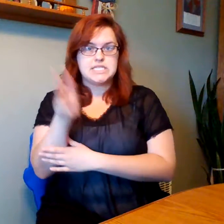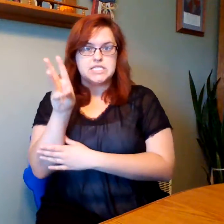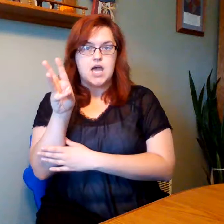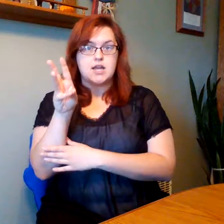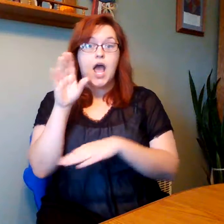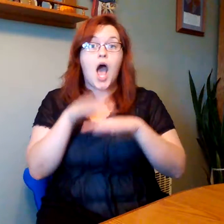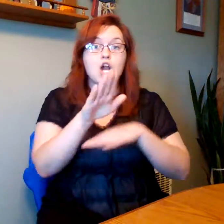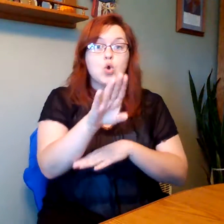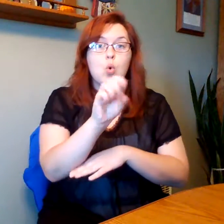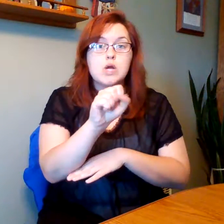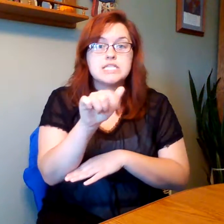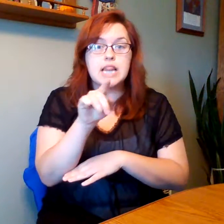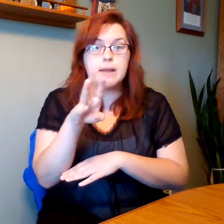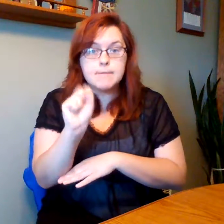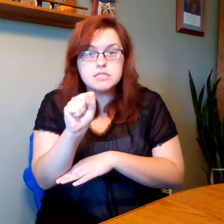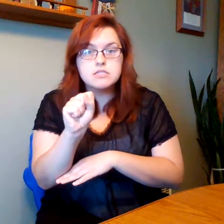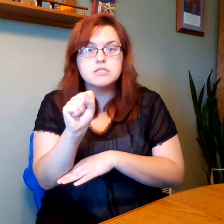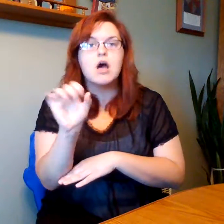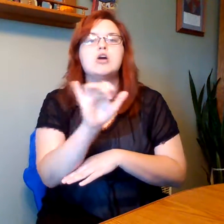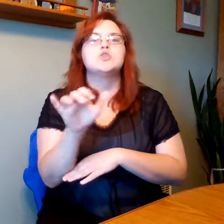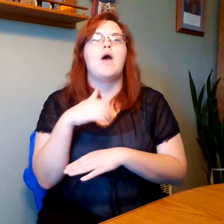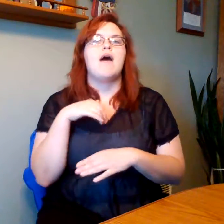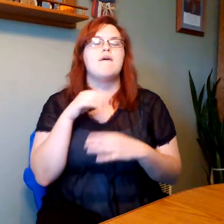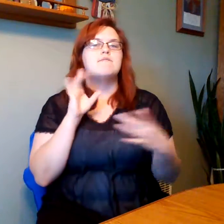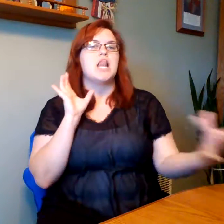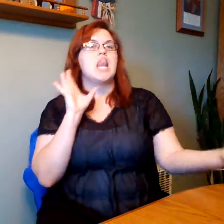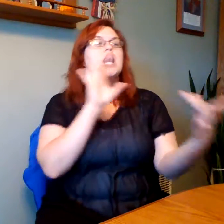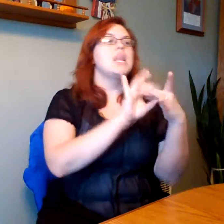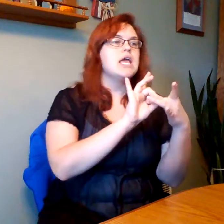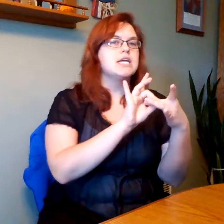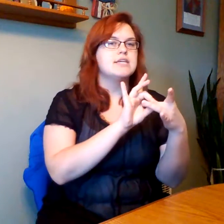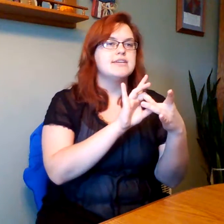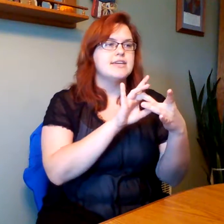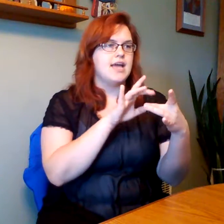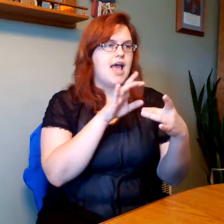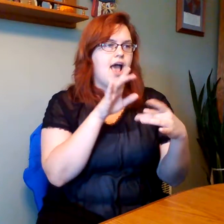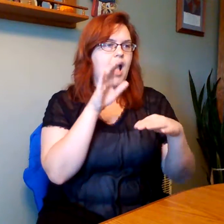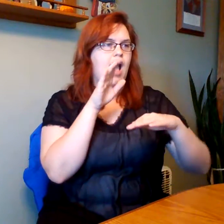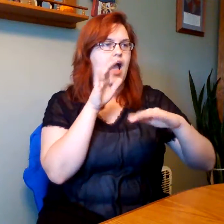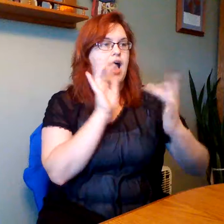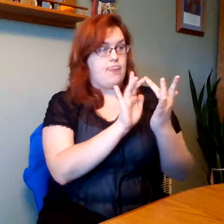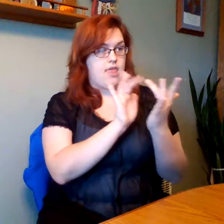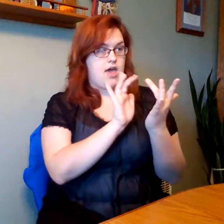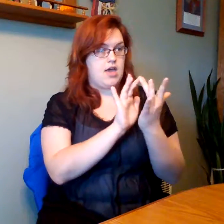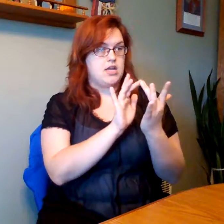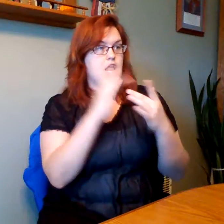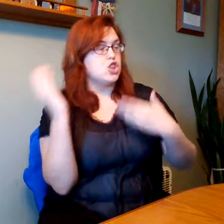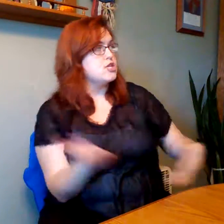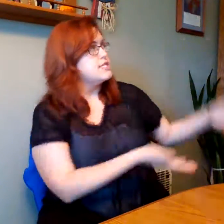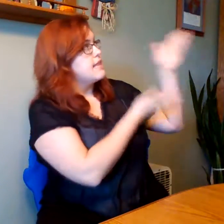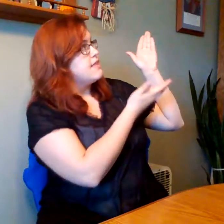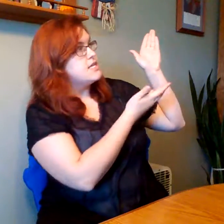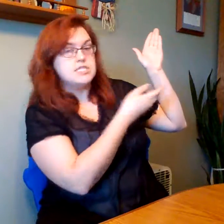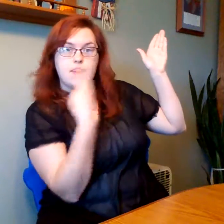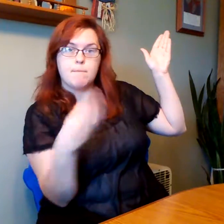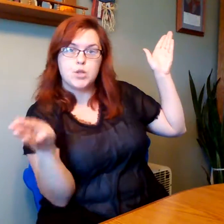syllabus. There's also a link to it from the course website. But it looks like that. You go to this URL right